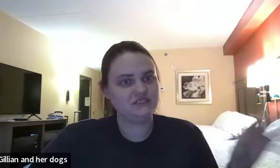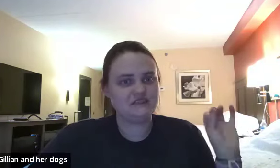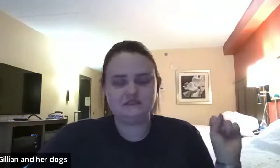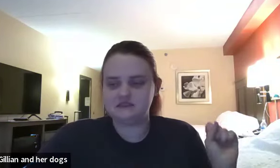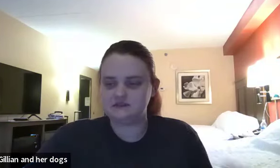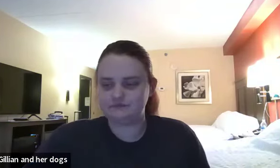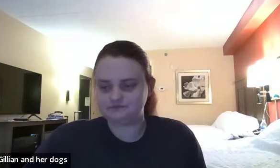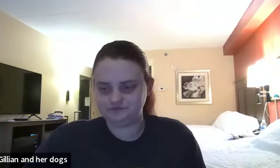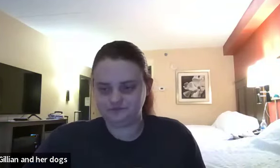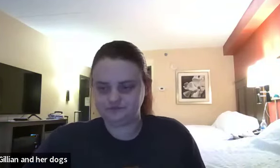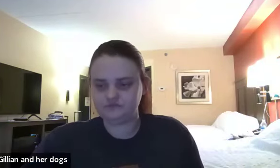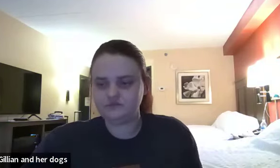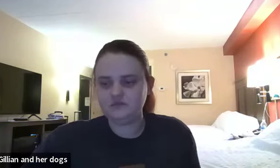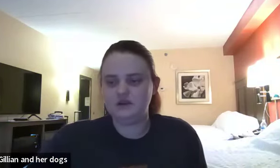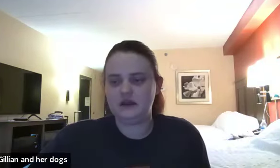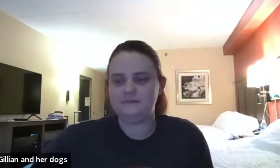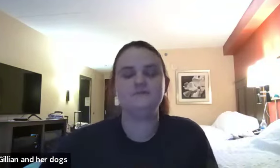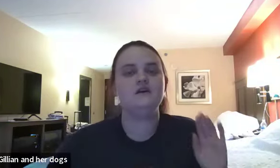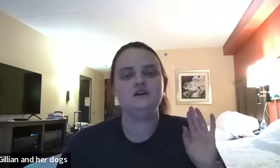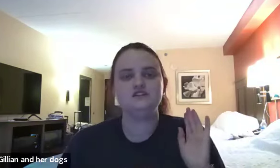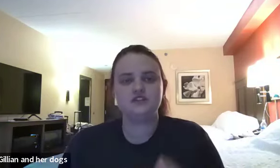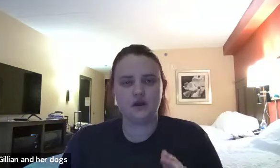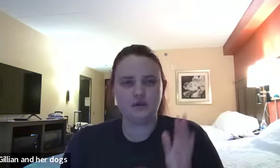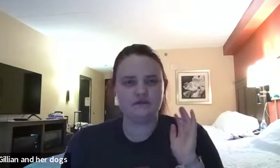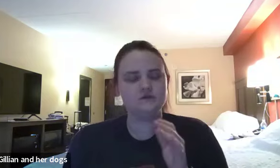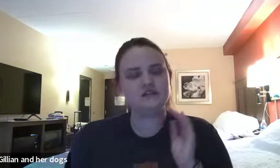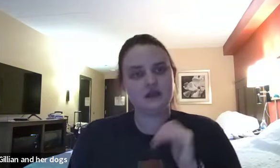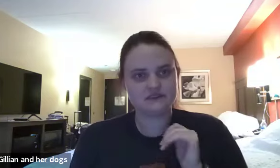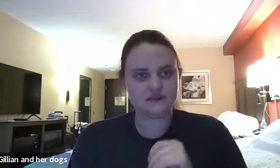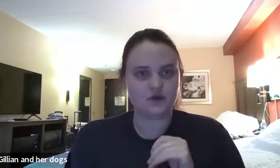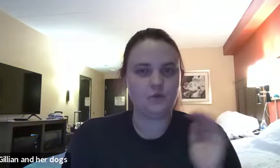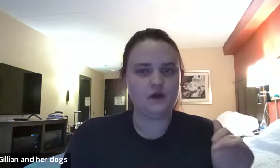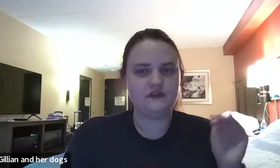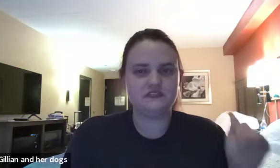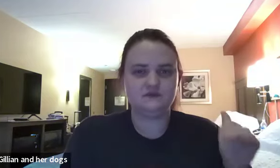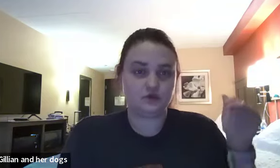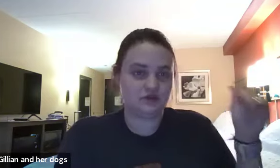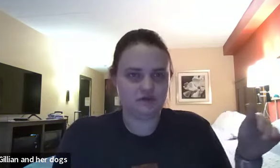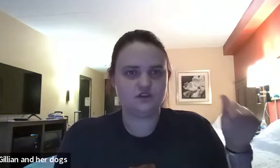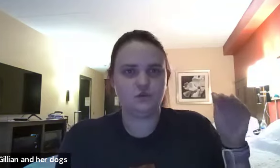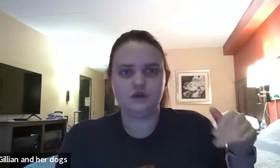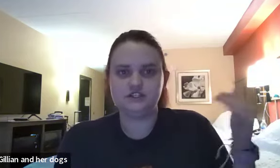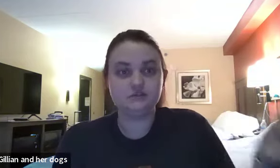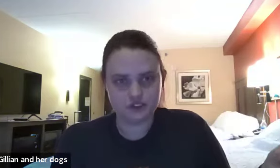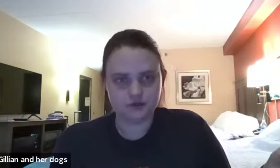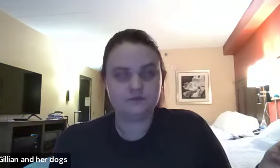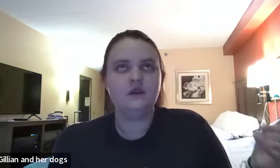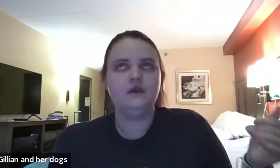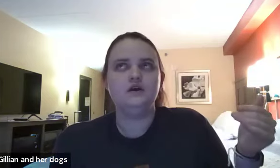and sentences. Okay, so if you were to ask someone what they did for a living, so what do?